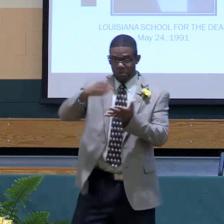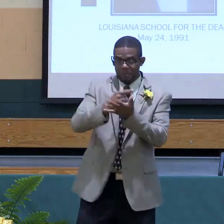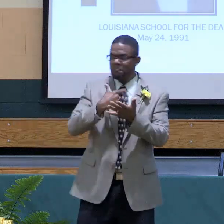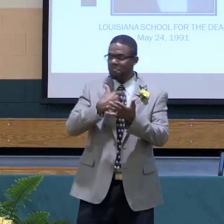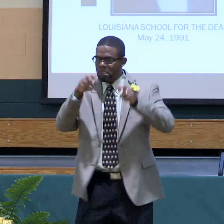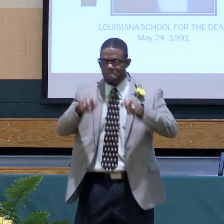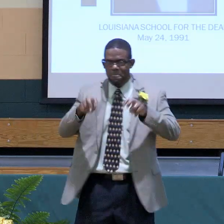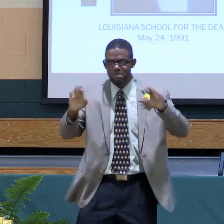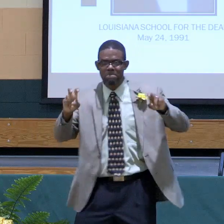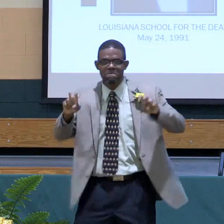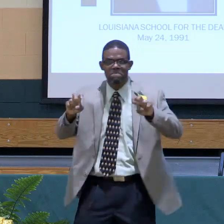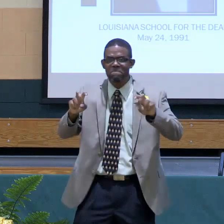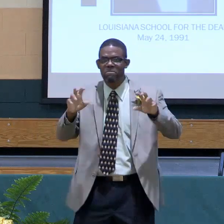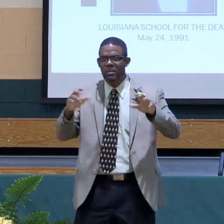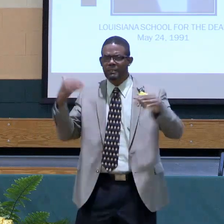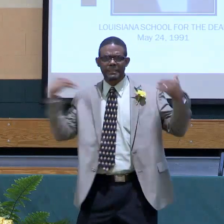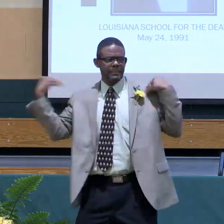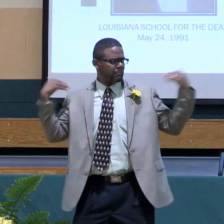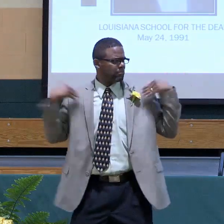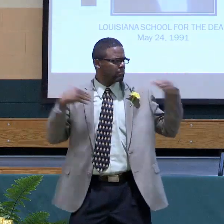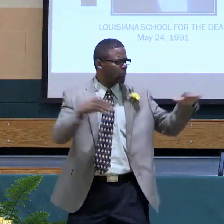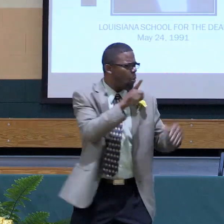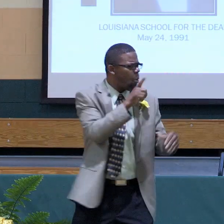91. So we were there at graduation,